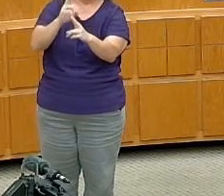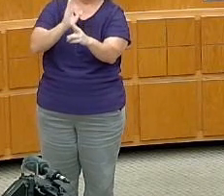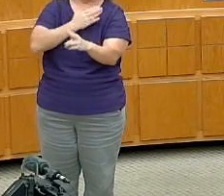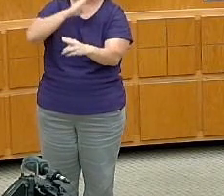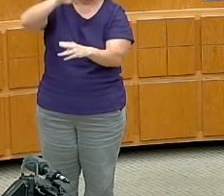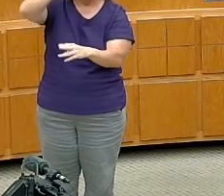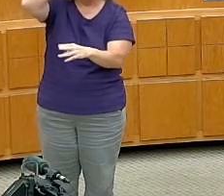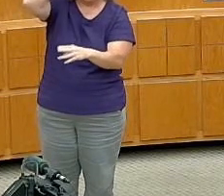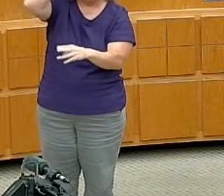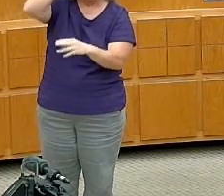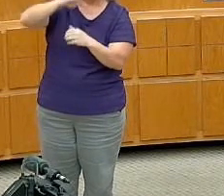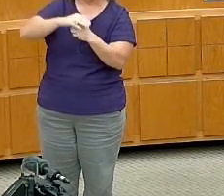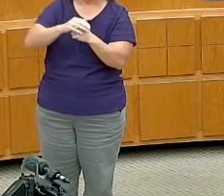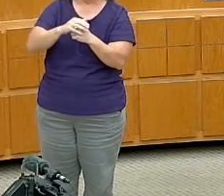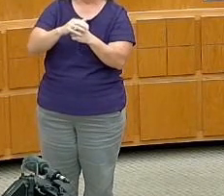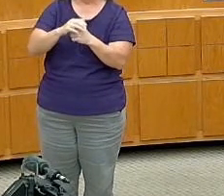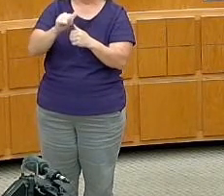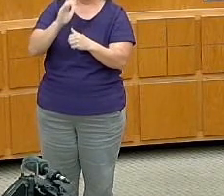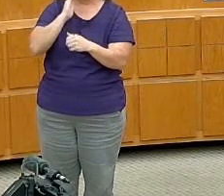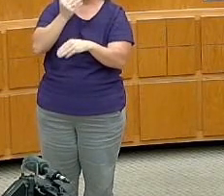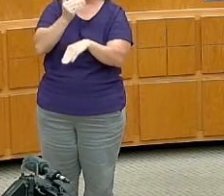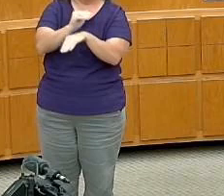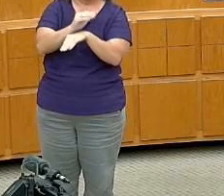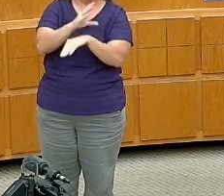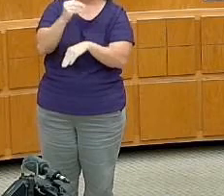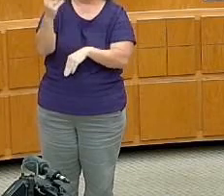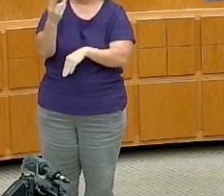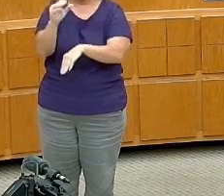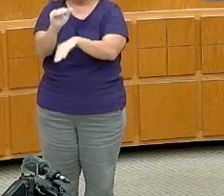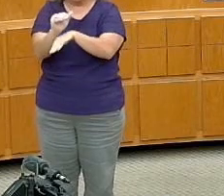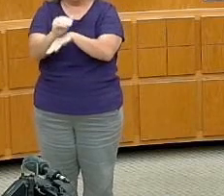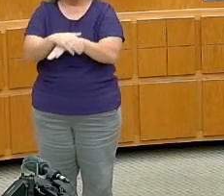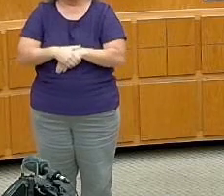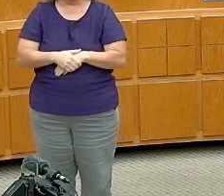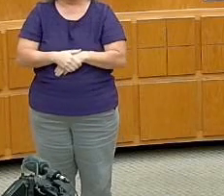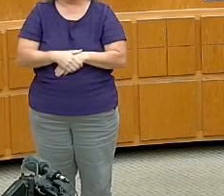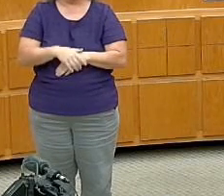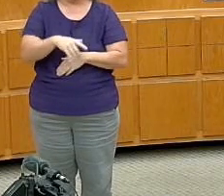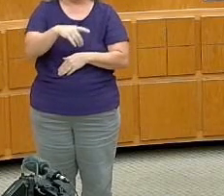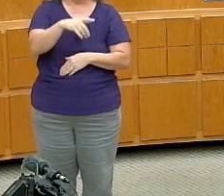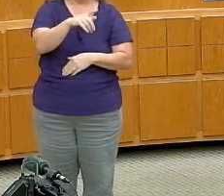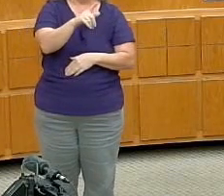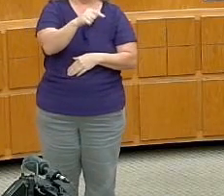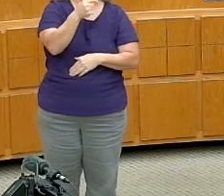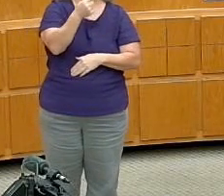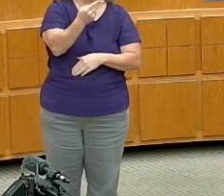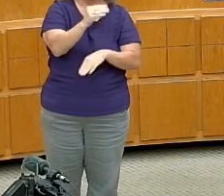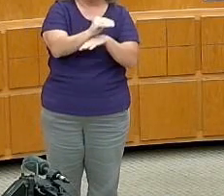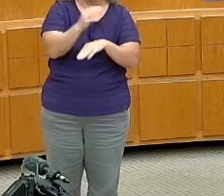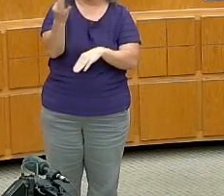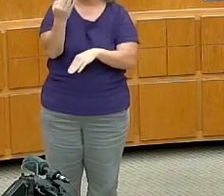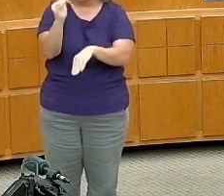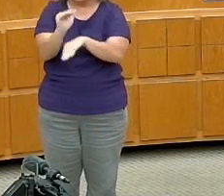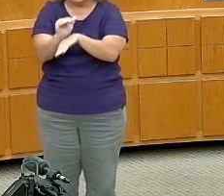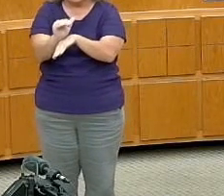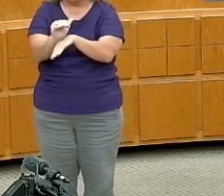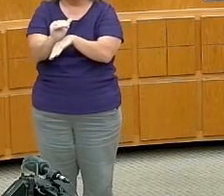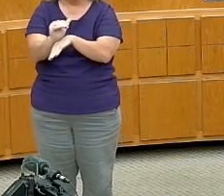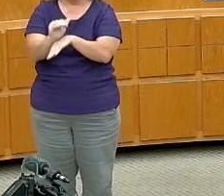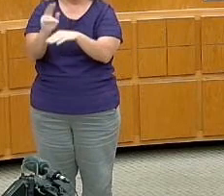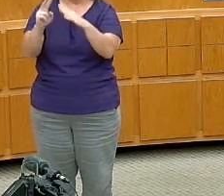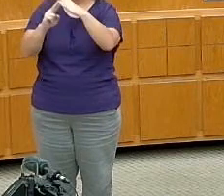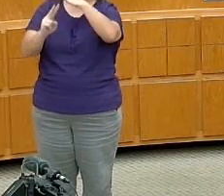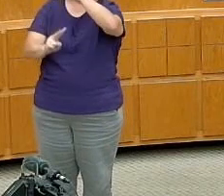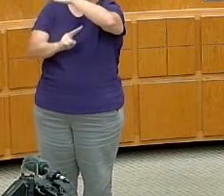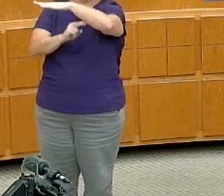responders. That'll be tonight and Wednesday night. And then Thursday and Friday night, the bridge will be entirely in